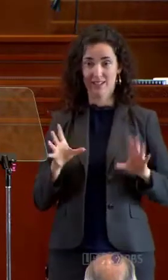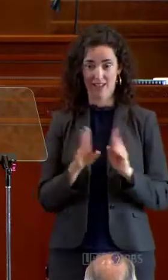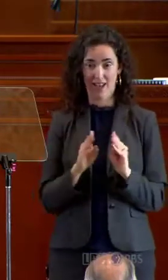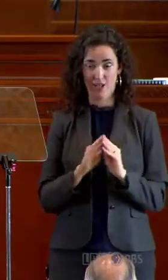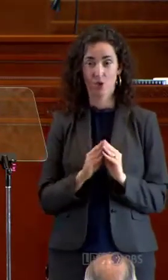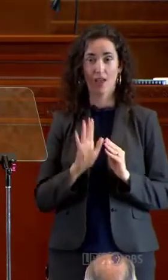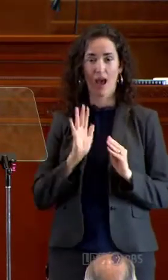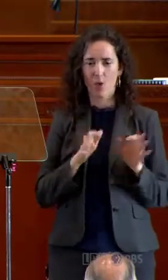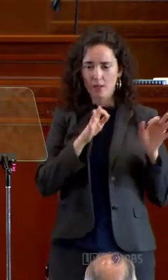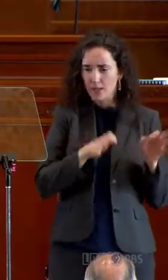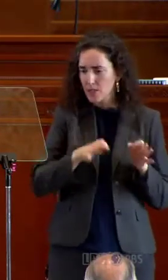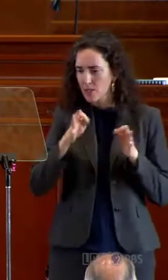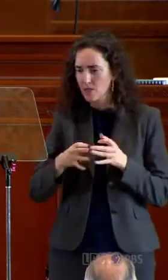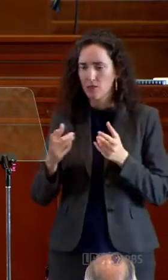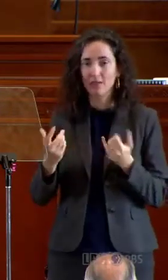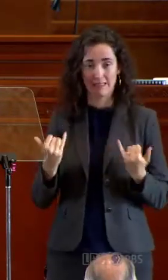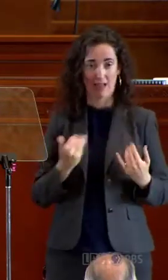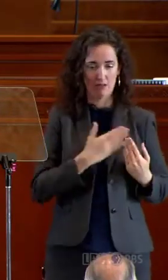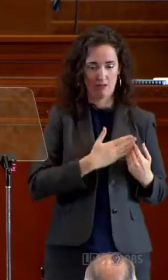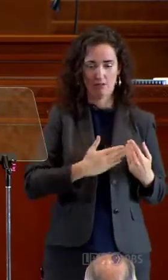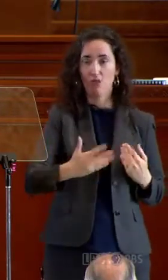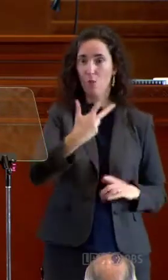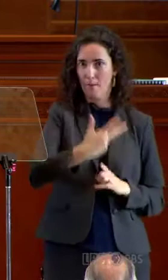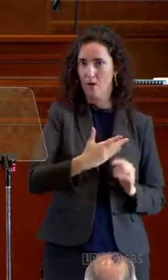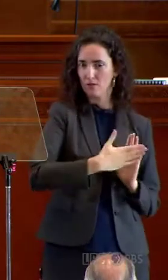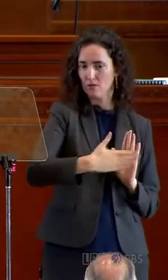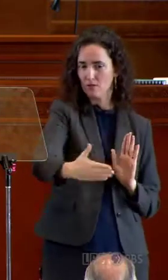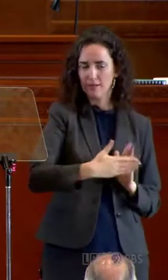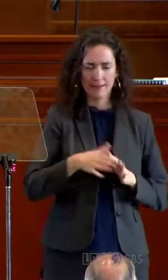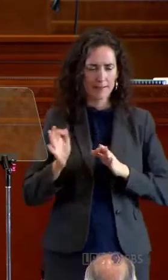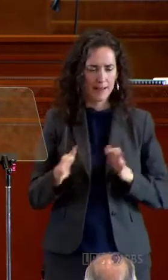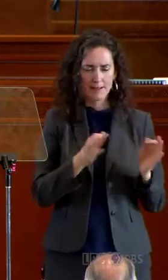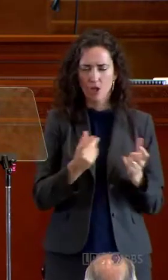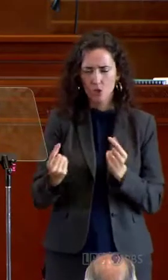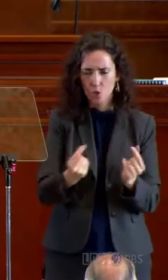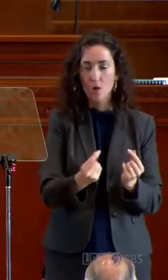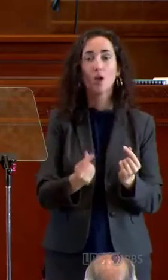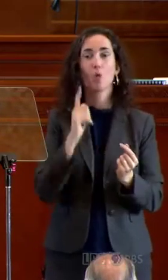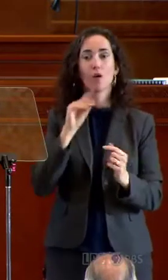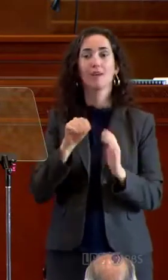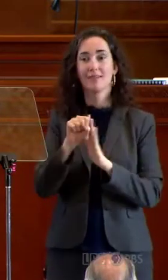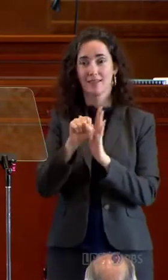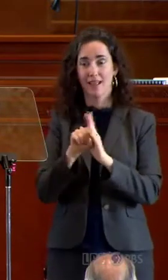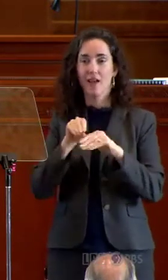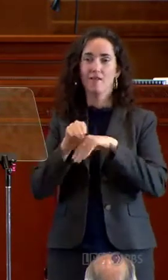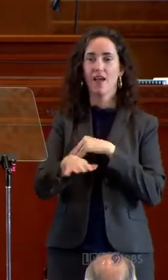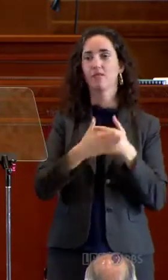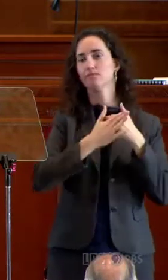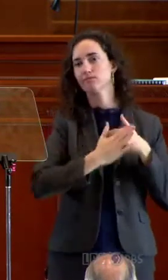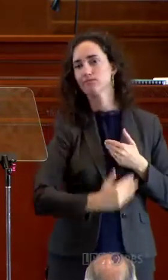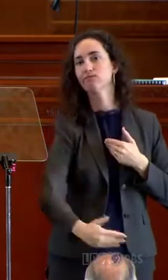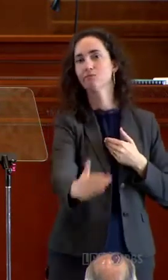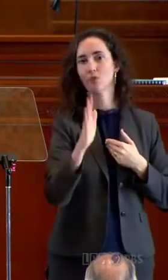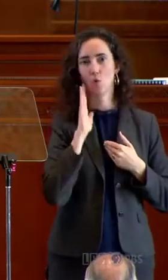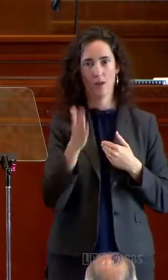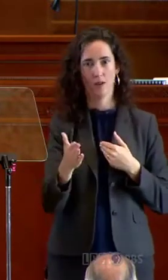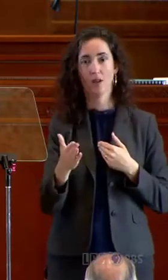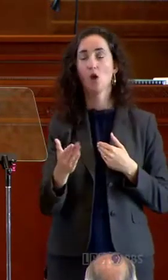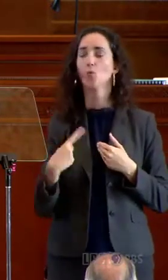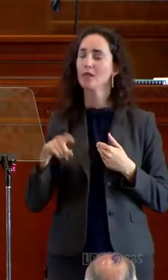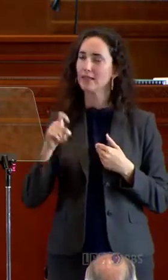session over these next 3 months will have a lasting legacy for the state. We have to get this